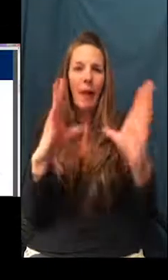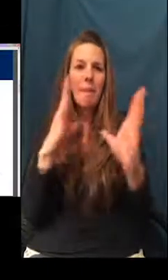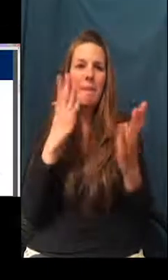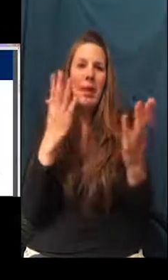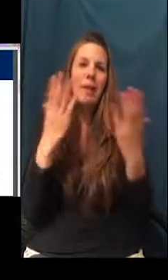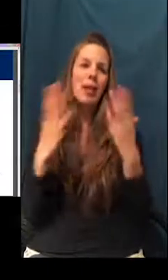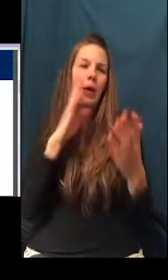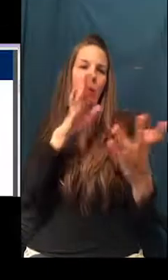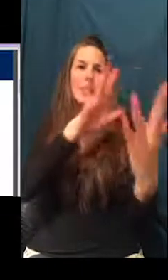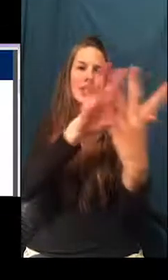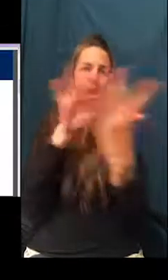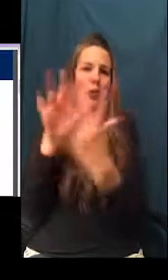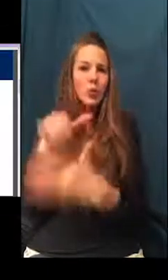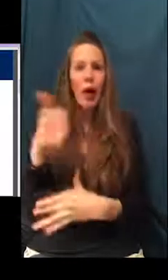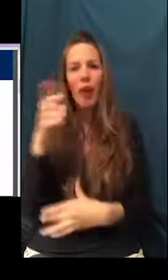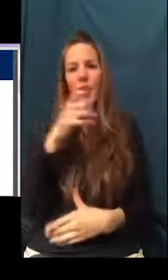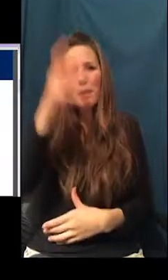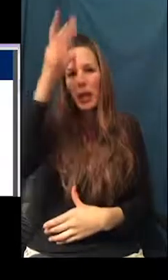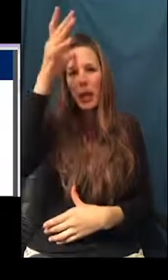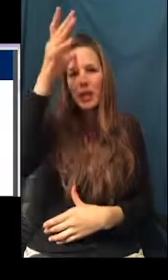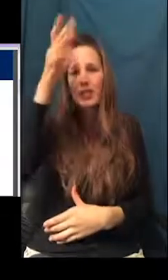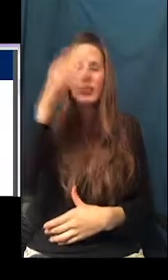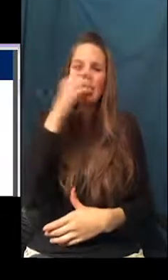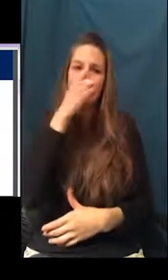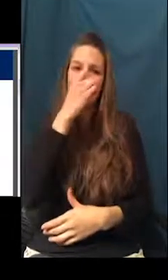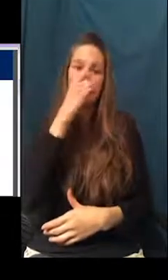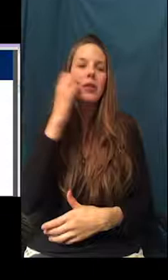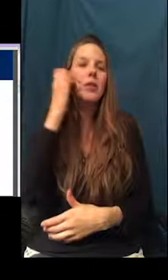maybe reaching out to other parents,